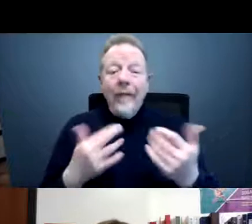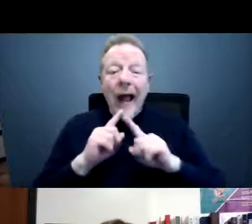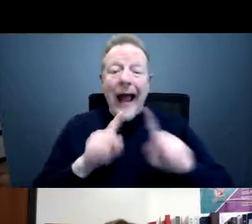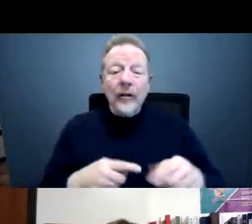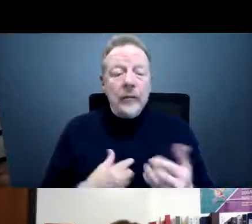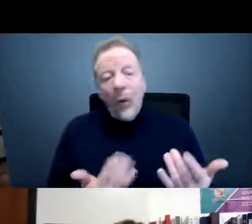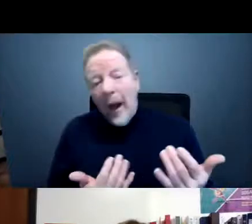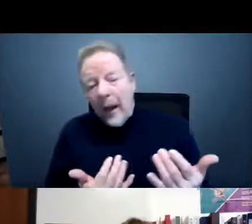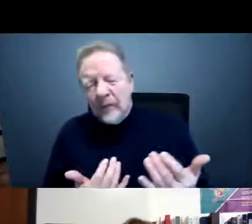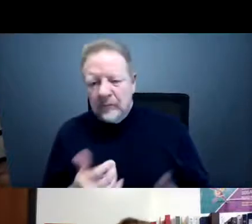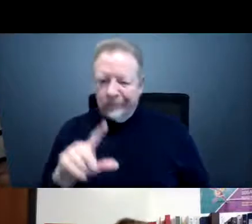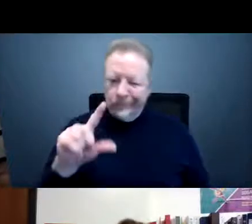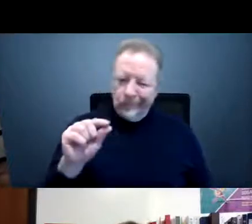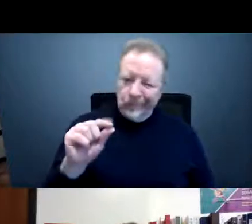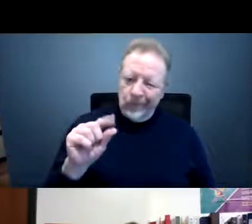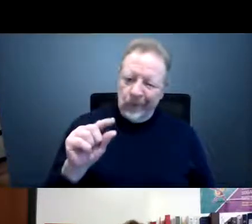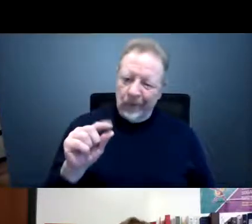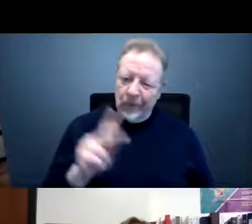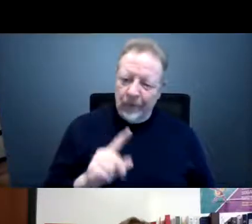the Gallaudet questionnaire, but